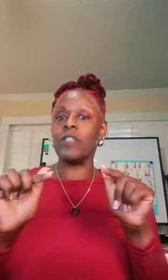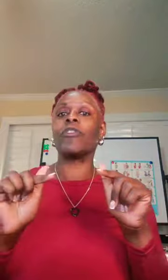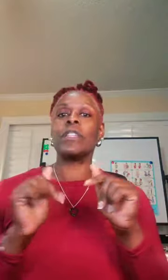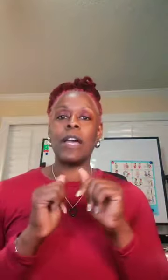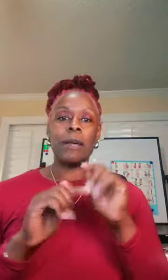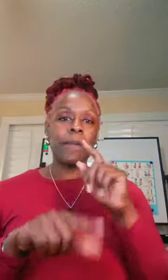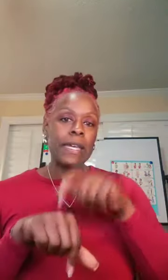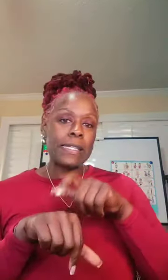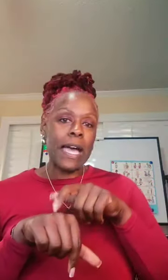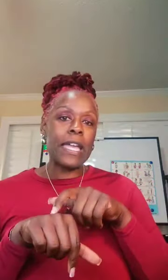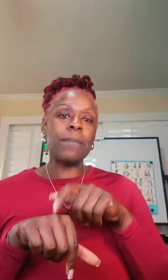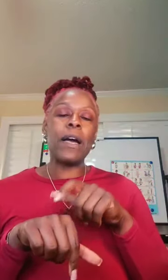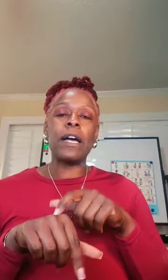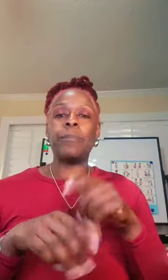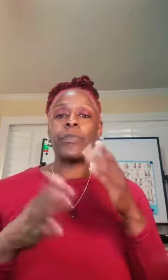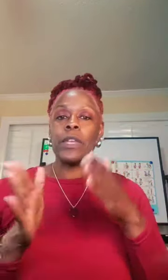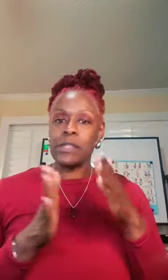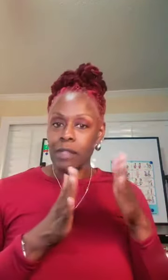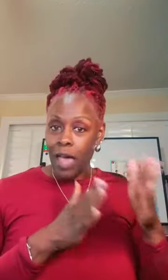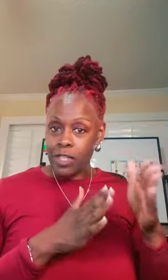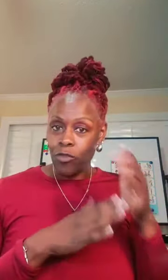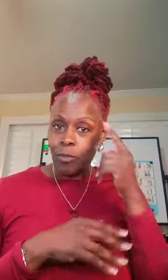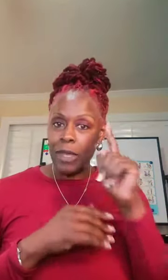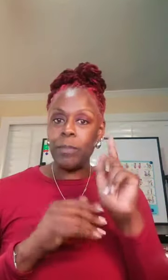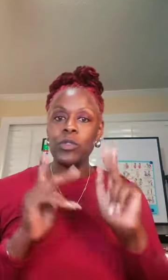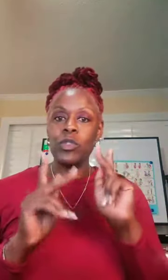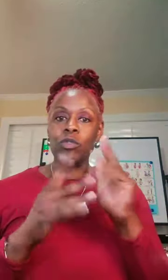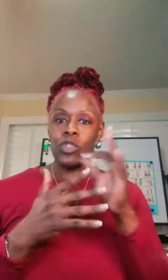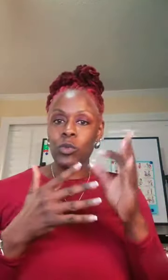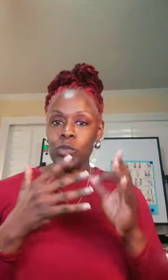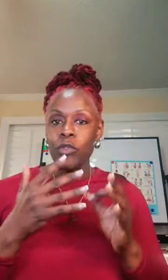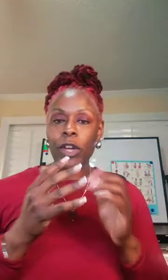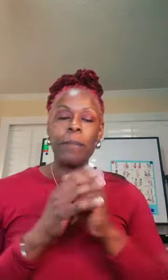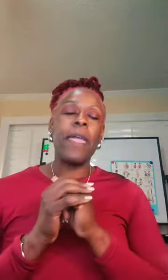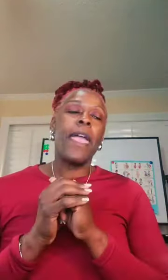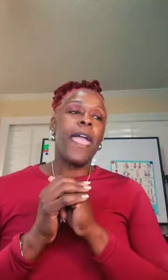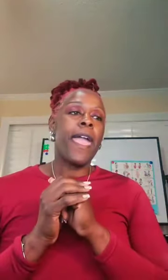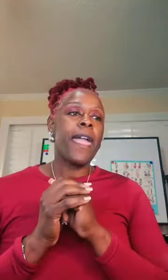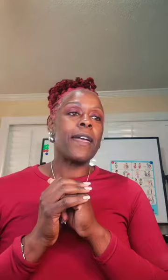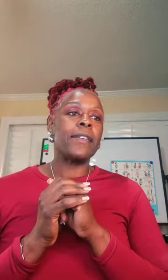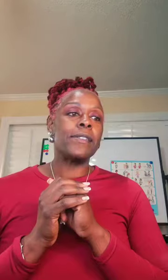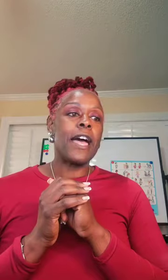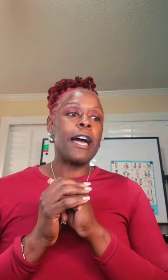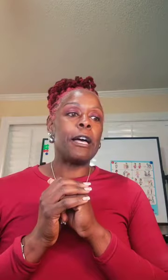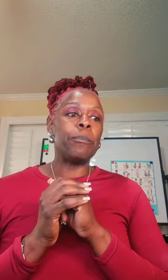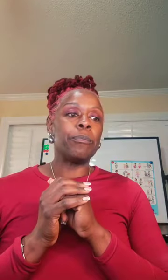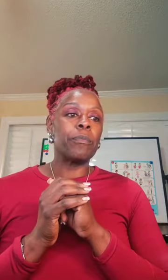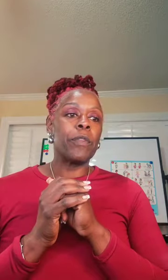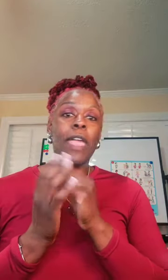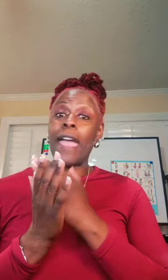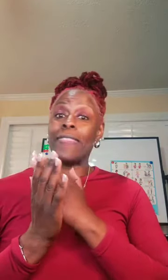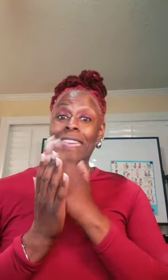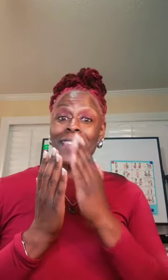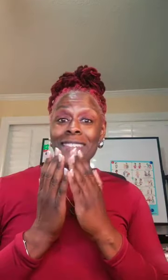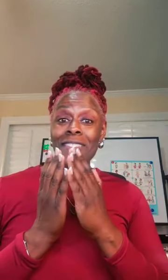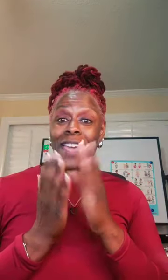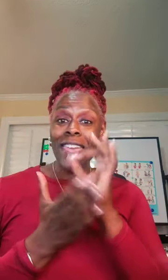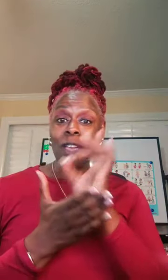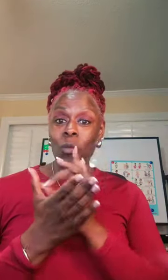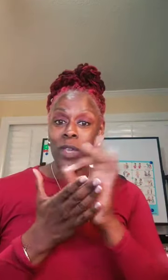different time slots for people to choose from. And at the end of that 8 weeks,